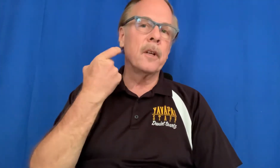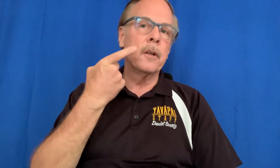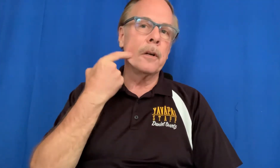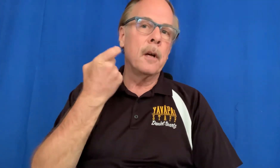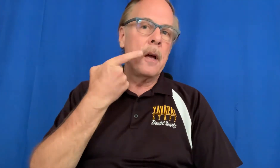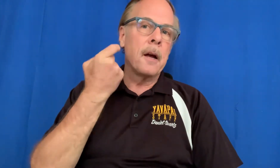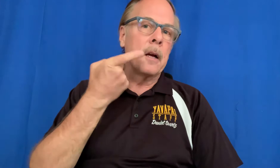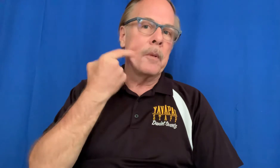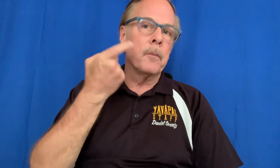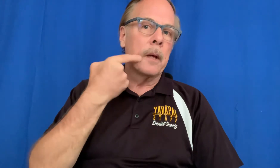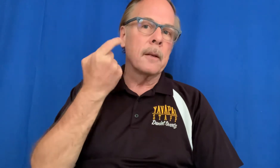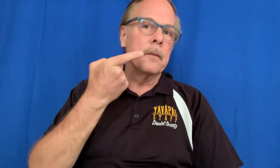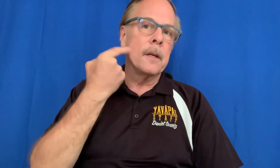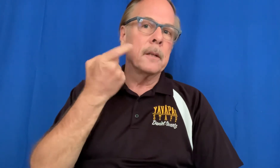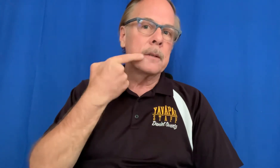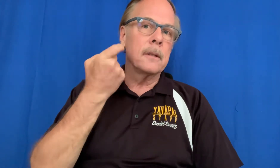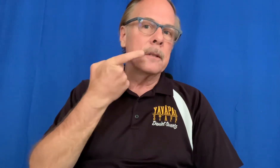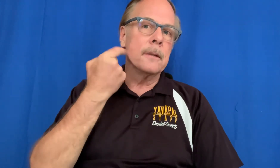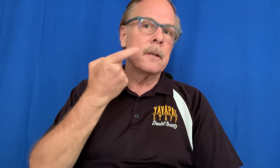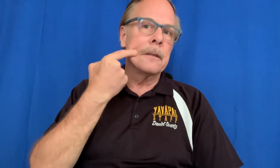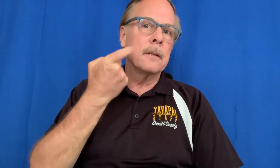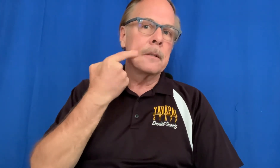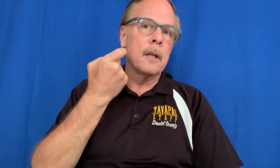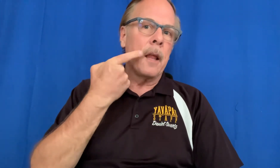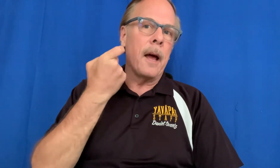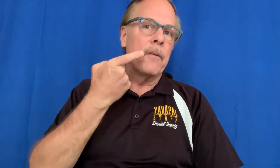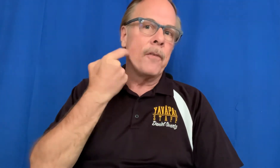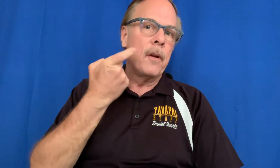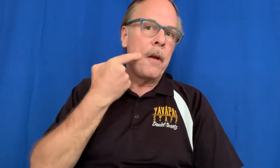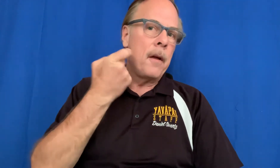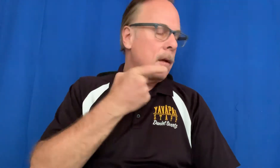finger coming like this to laugh.